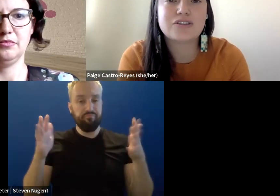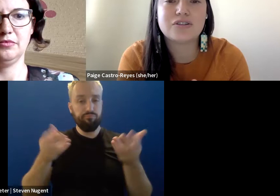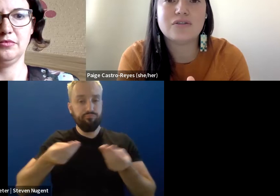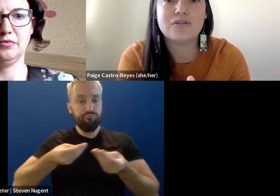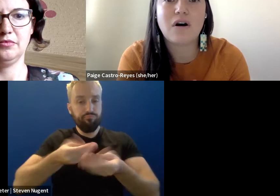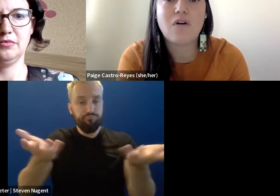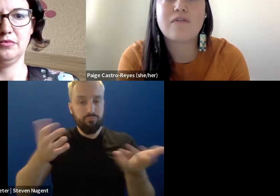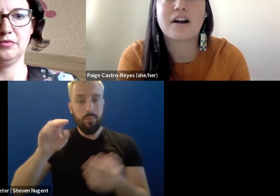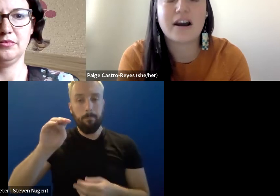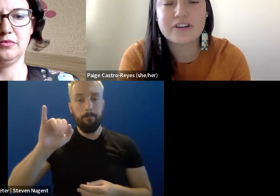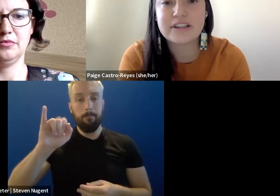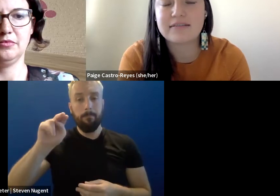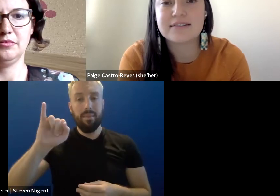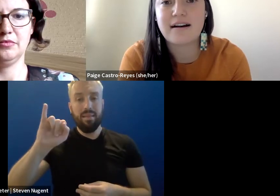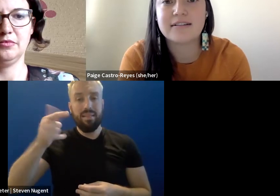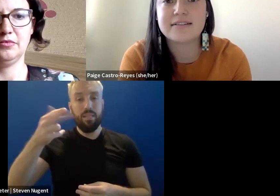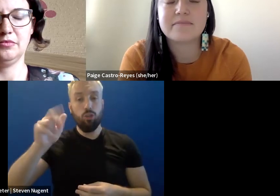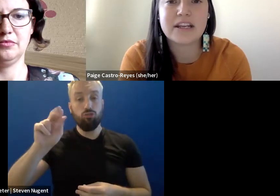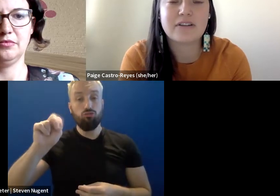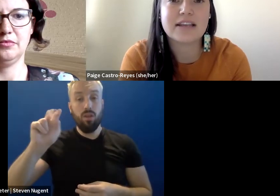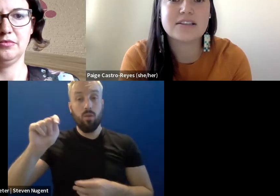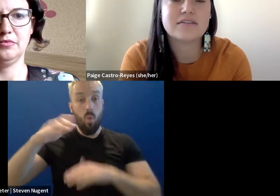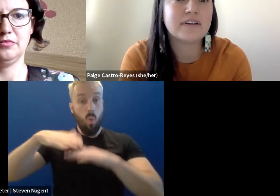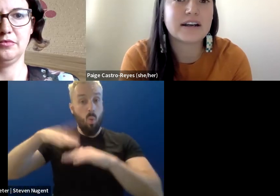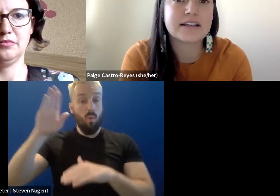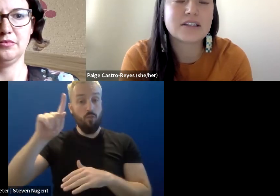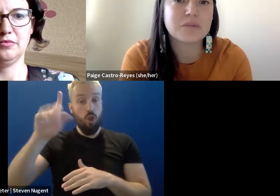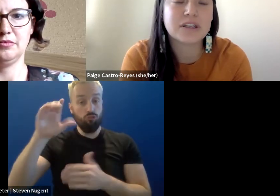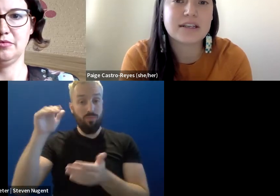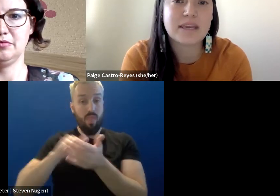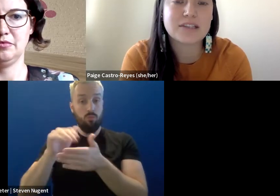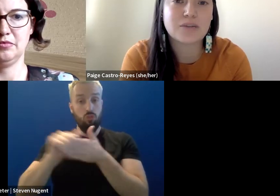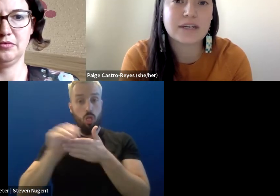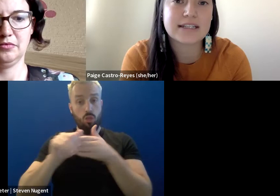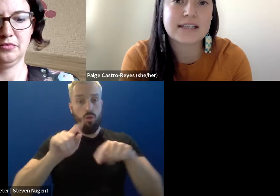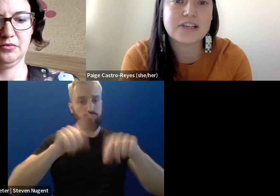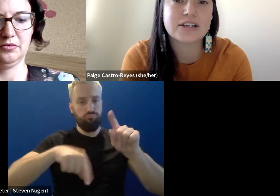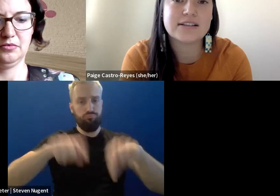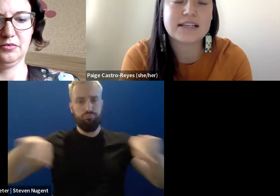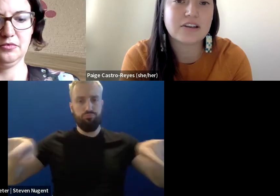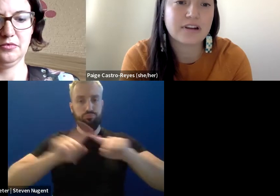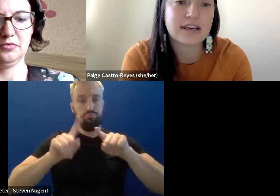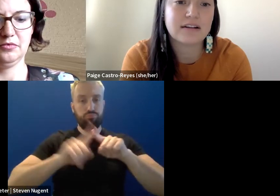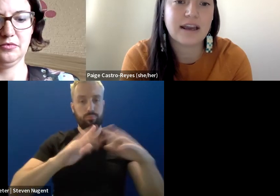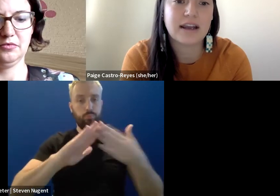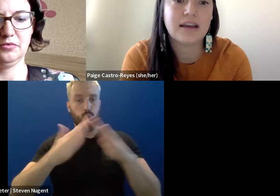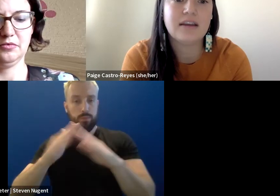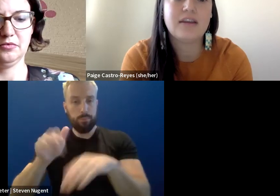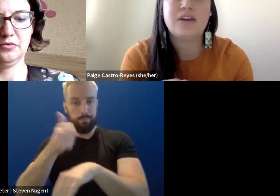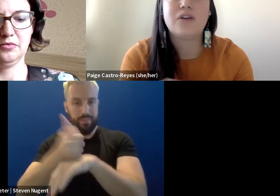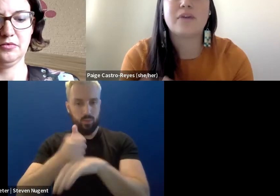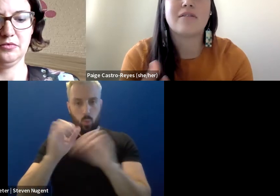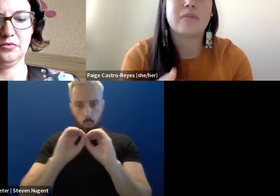grants to over $100,000 of mini grants to various community-based organizations in North